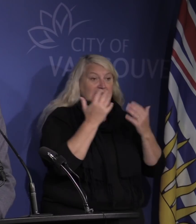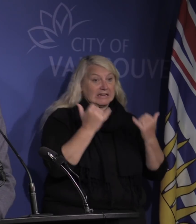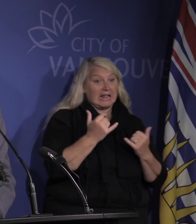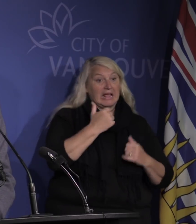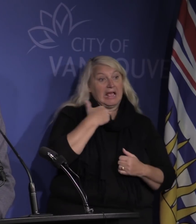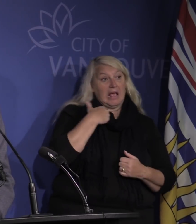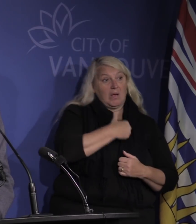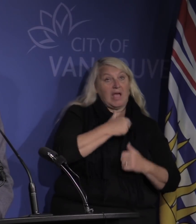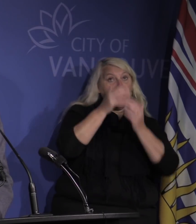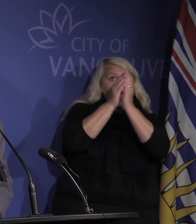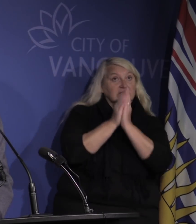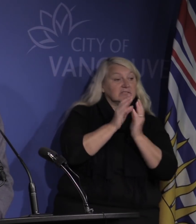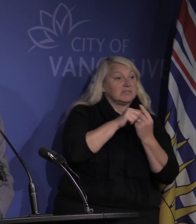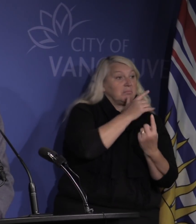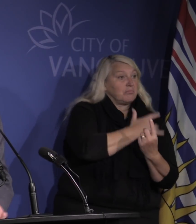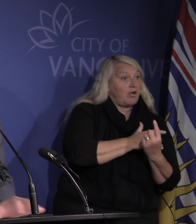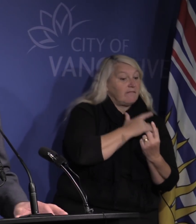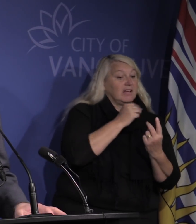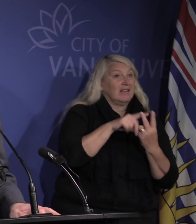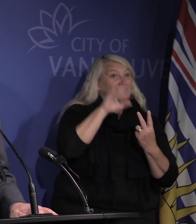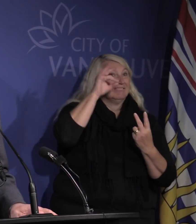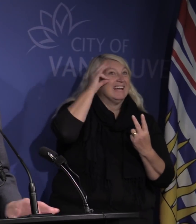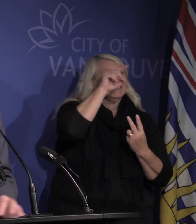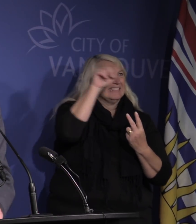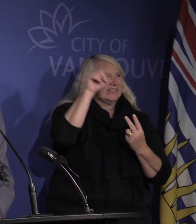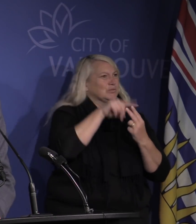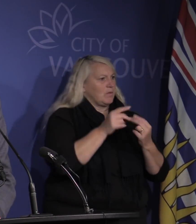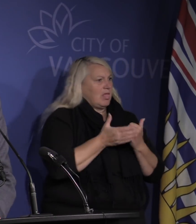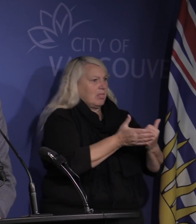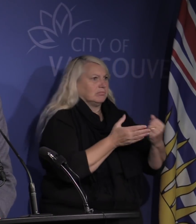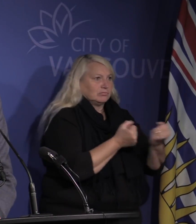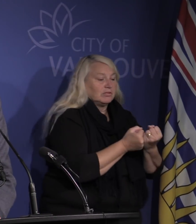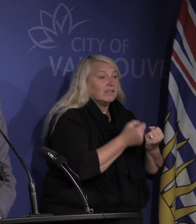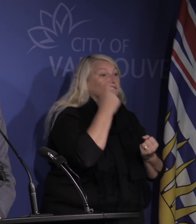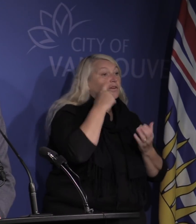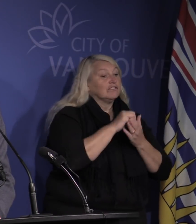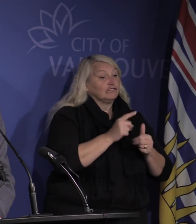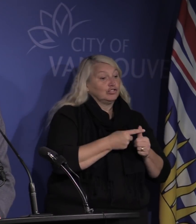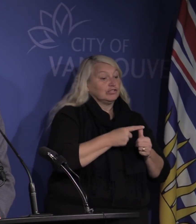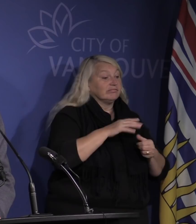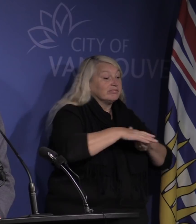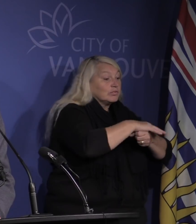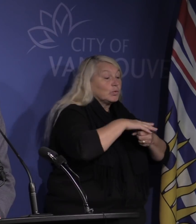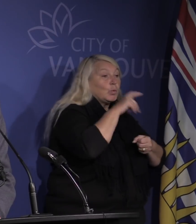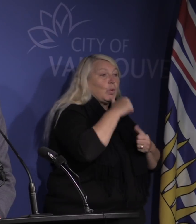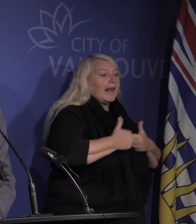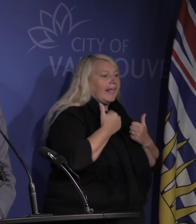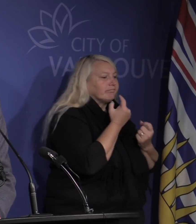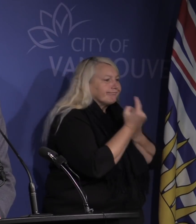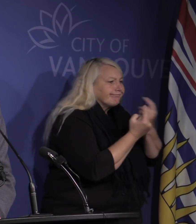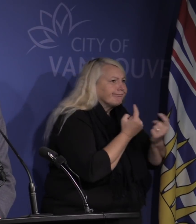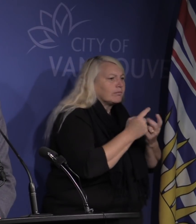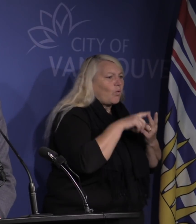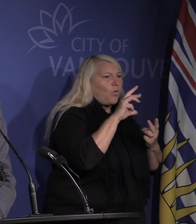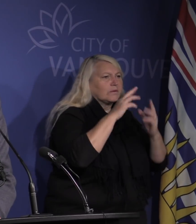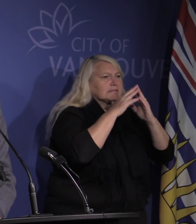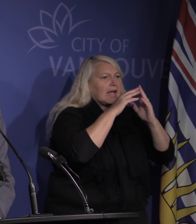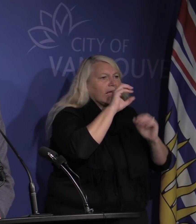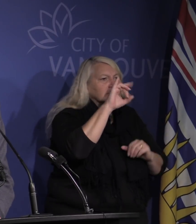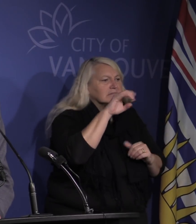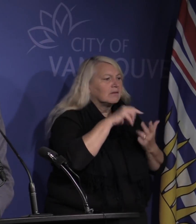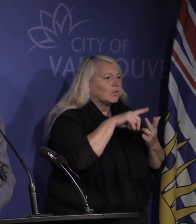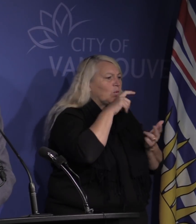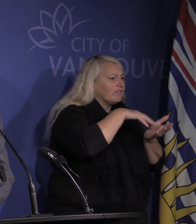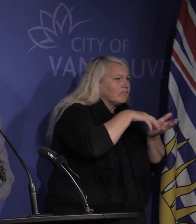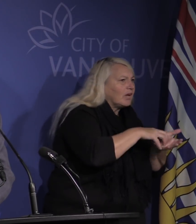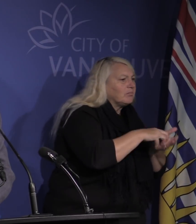government for in order to support these groups. Let me start with the most vulnerable residents and SROs in the downtown east side and throughout downtown, as